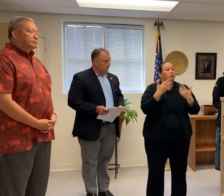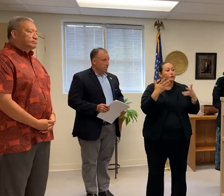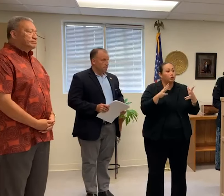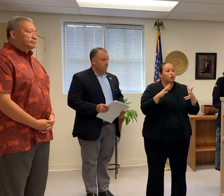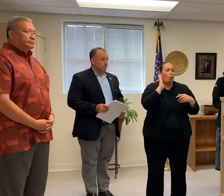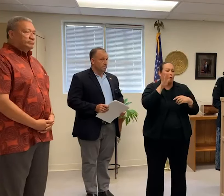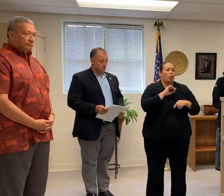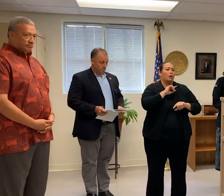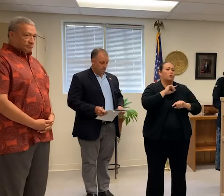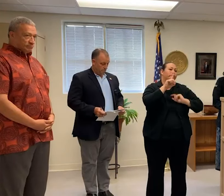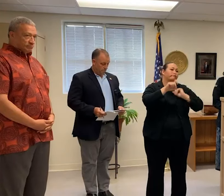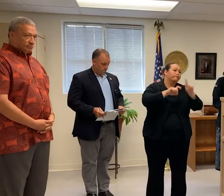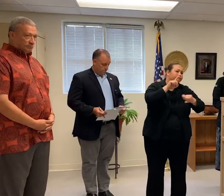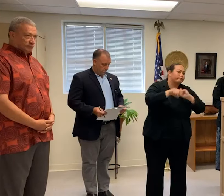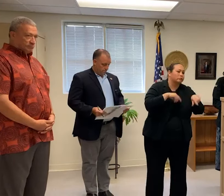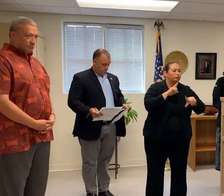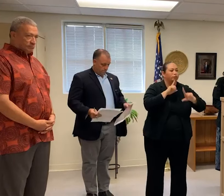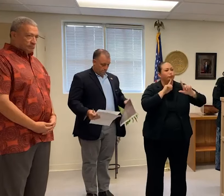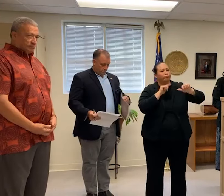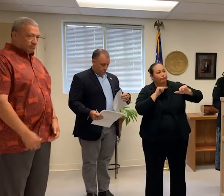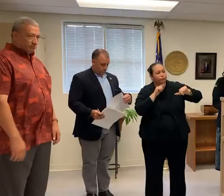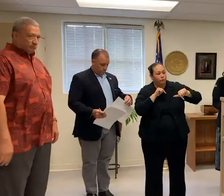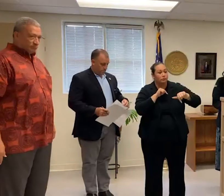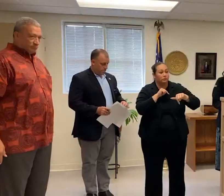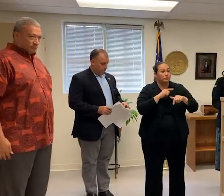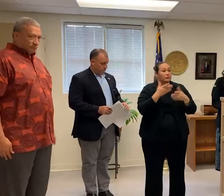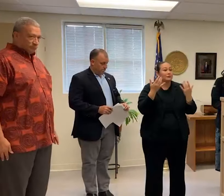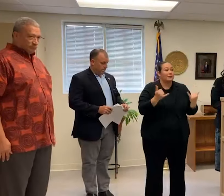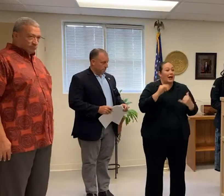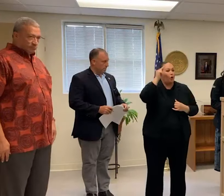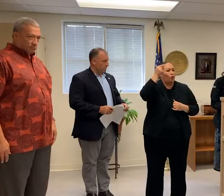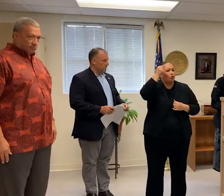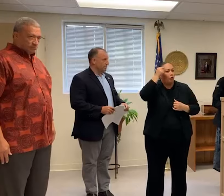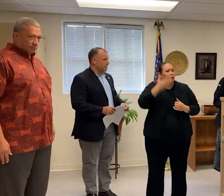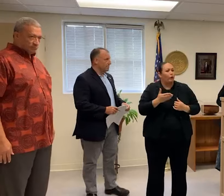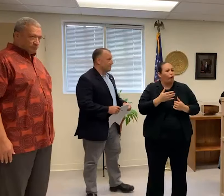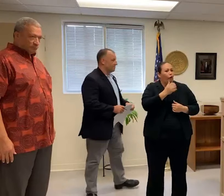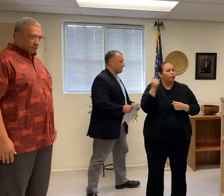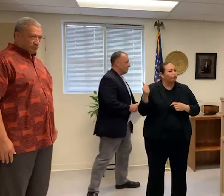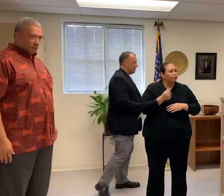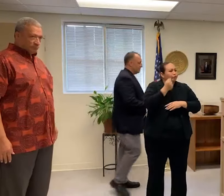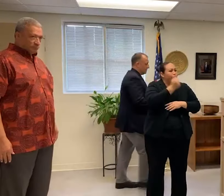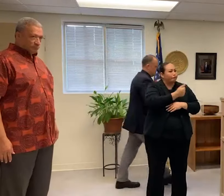Without further ado, I would like to invite Governor Josh Green to address you today.